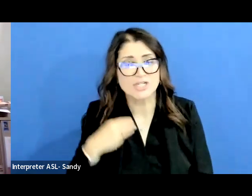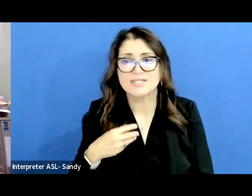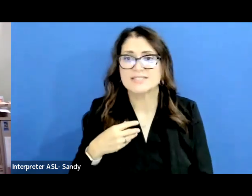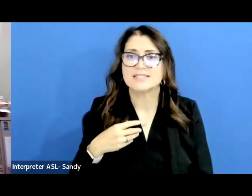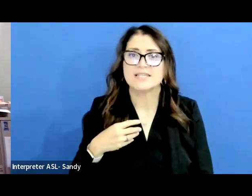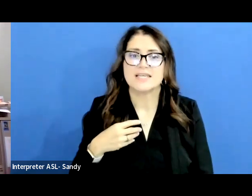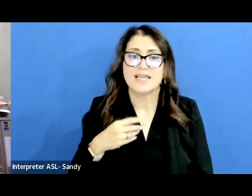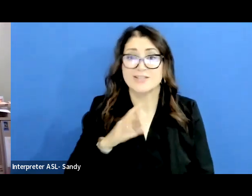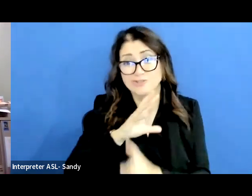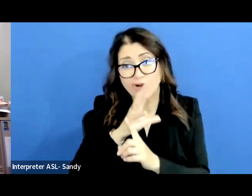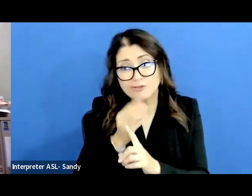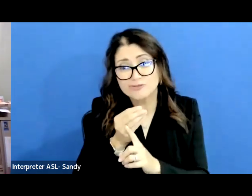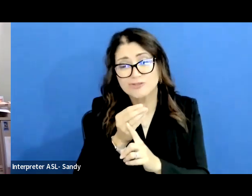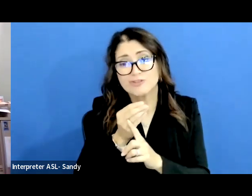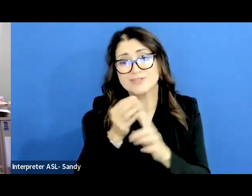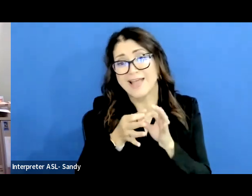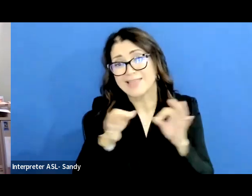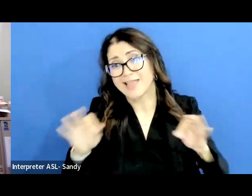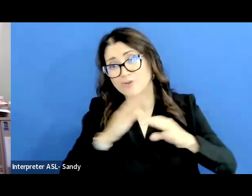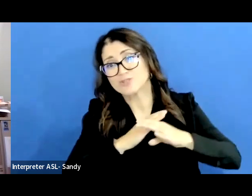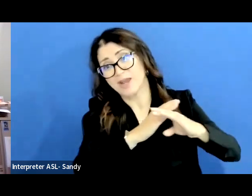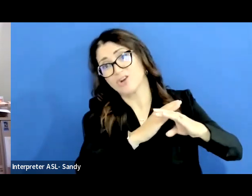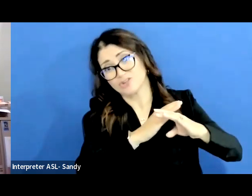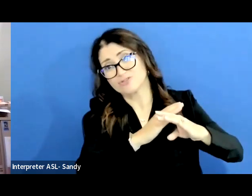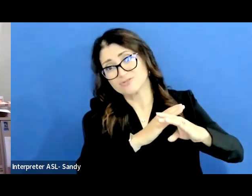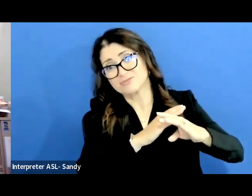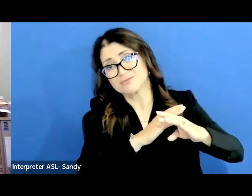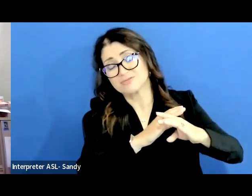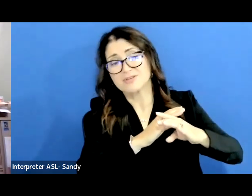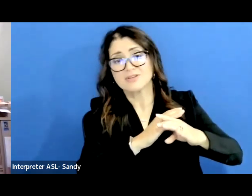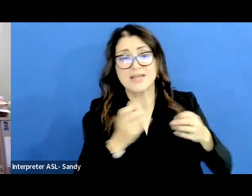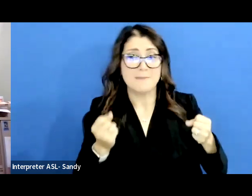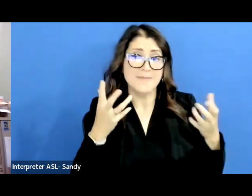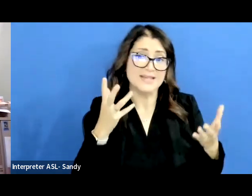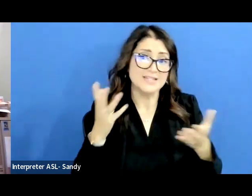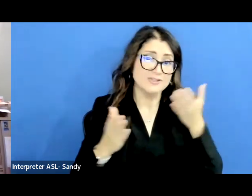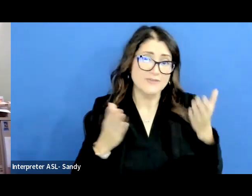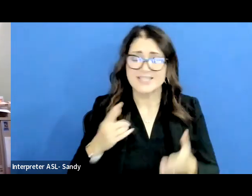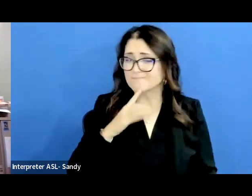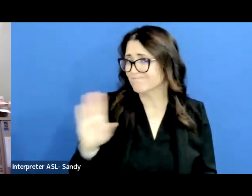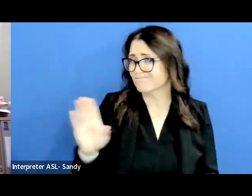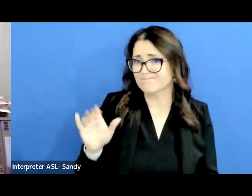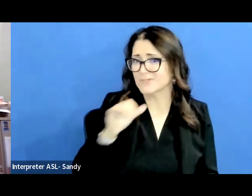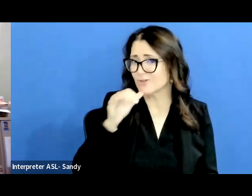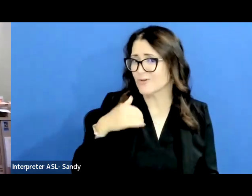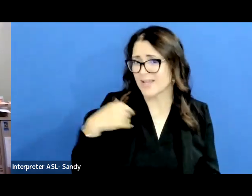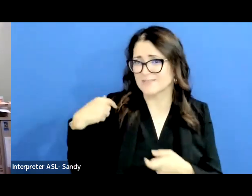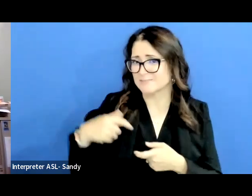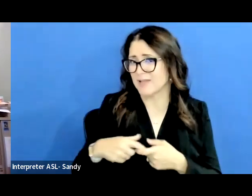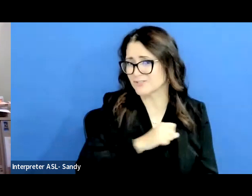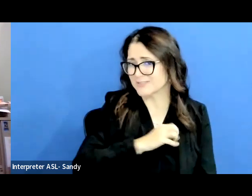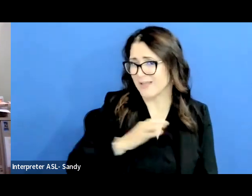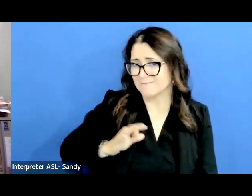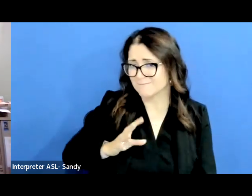and language barriers. A lot of services, they might say they don't have Spanish-speaking staff.